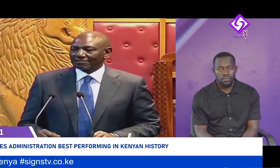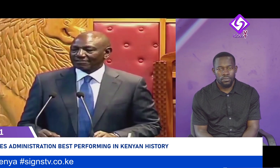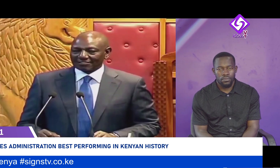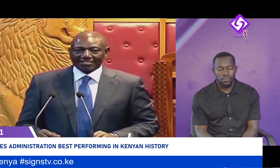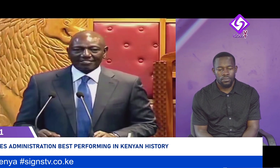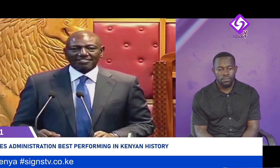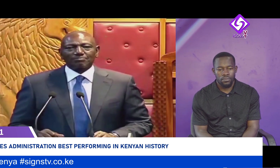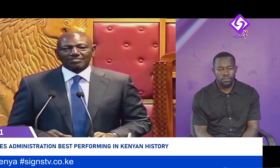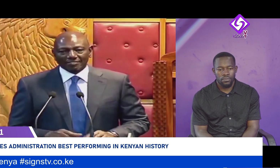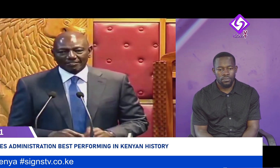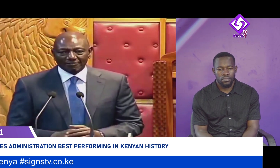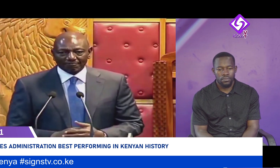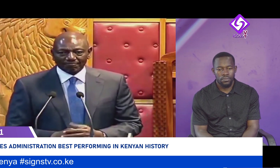The cynics dismissed it.